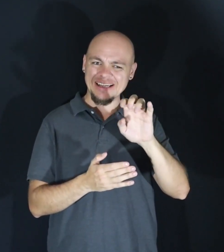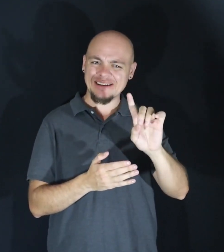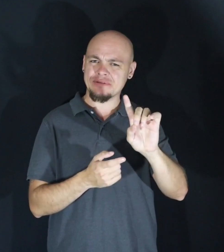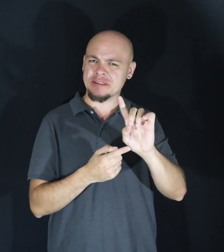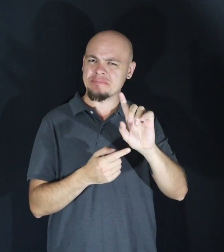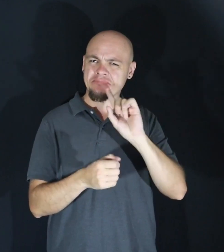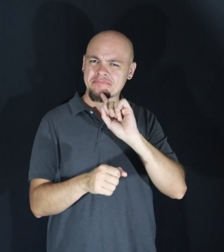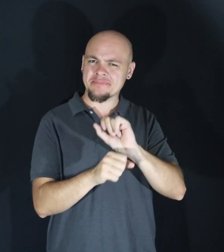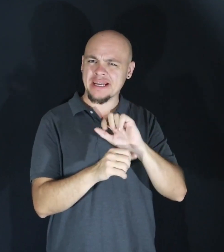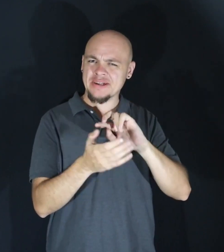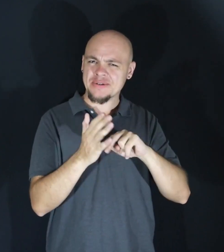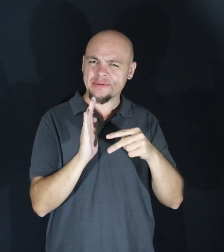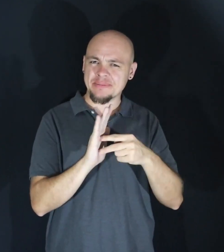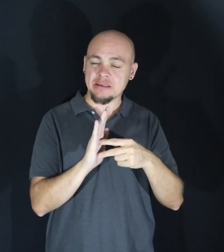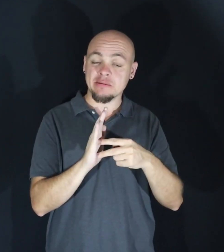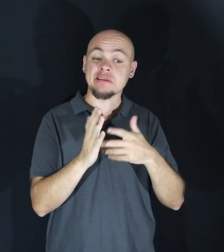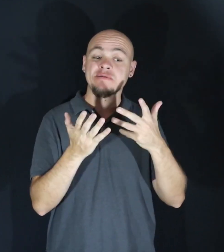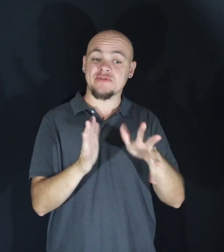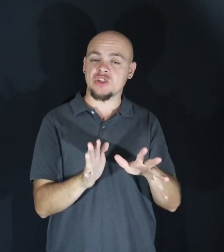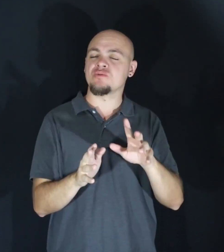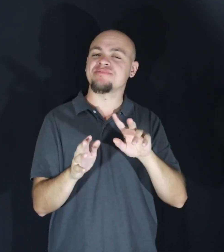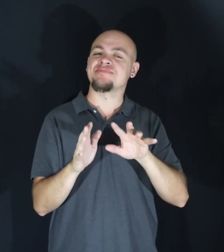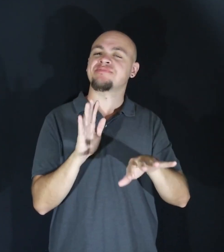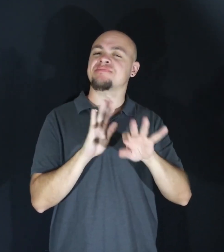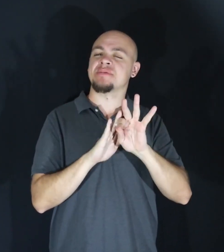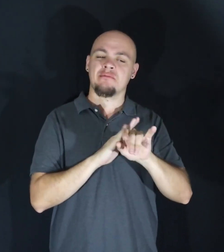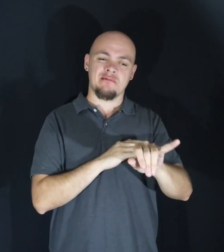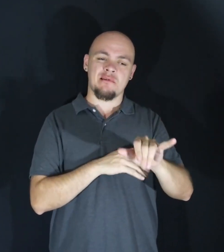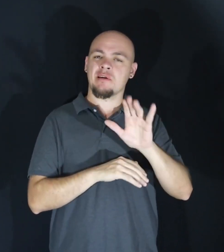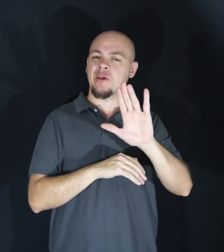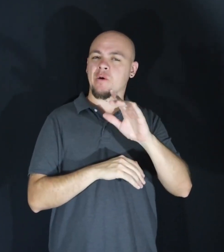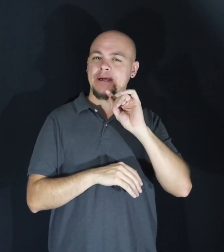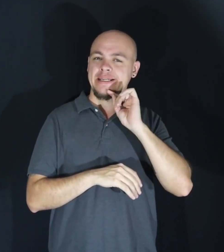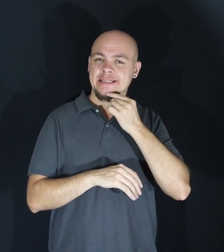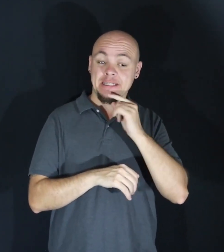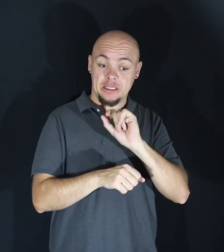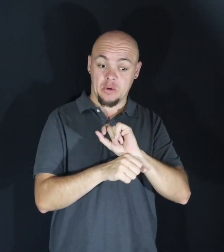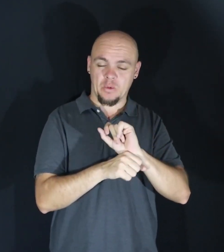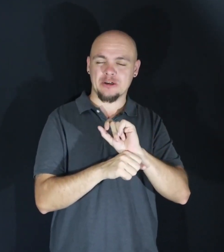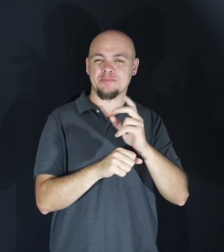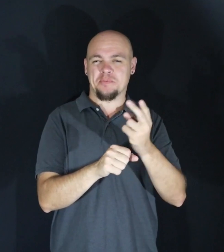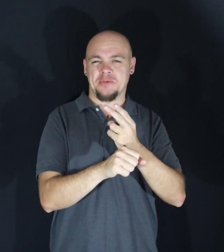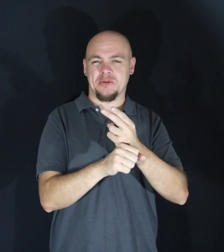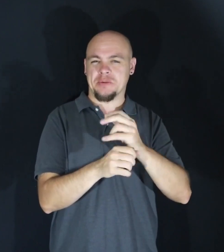means. Then choose one way to use your intensity at work.